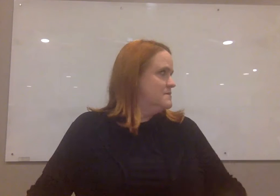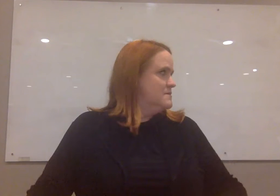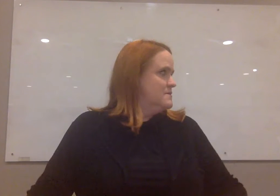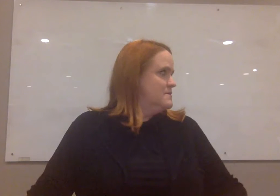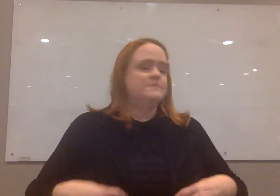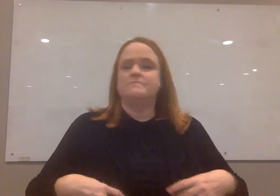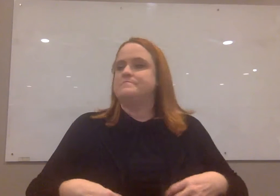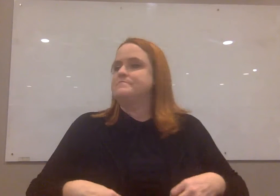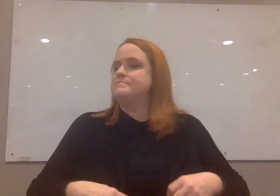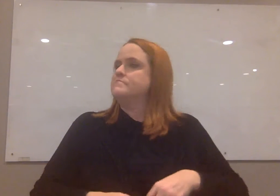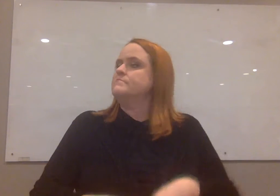finally clause